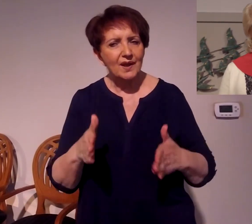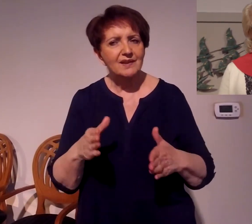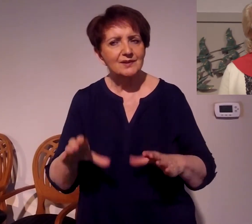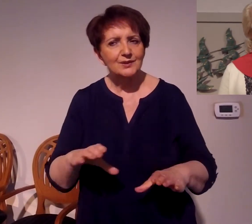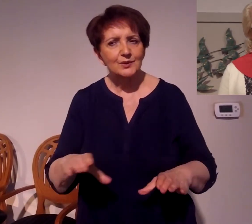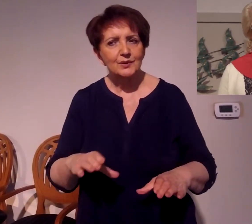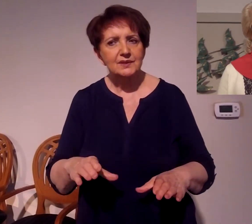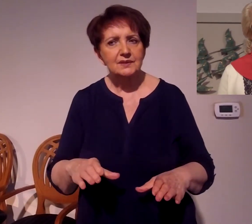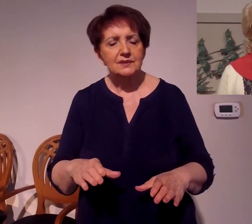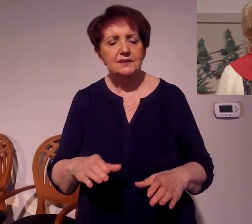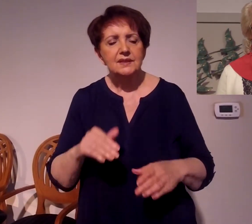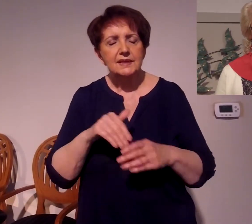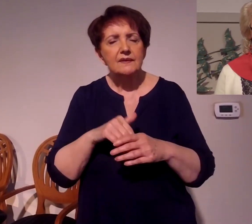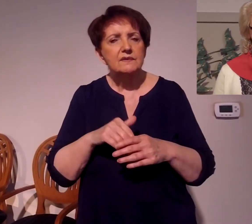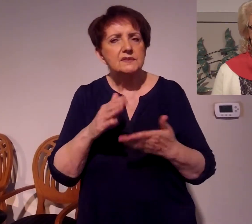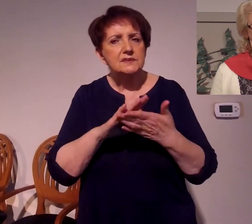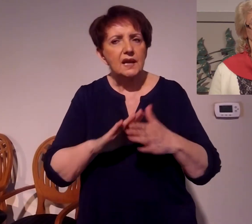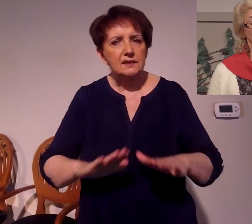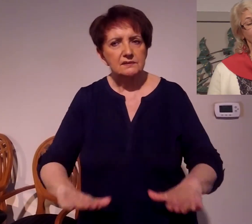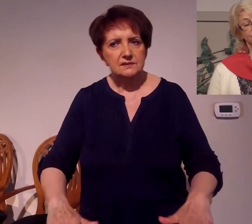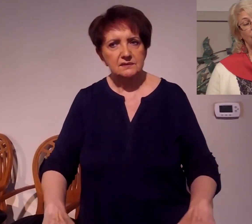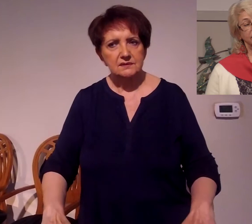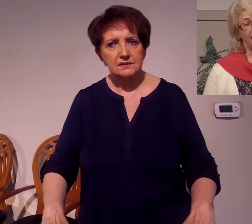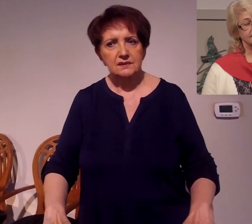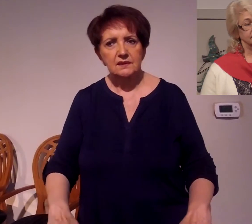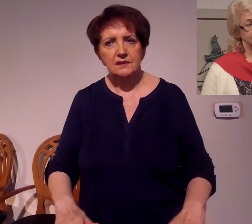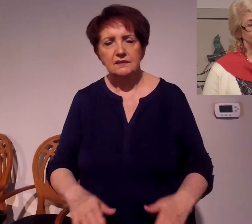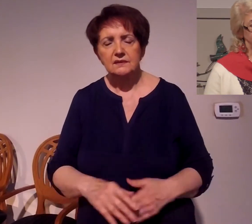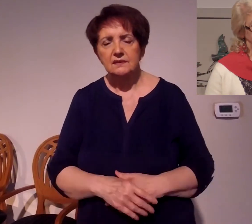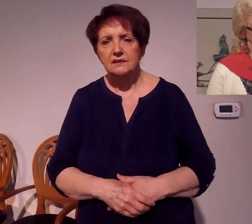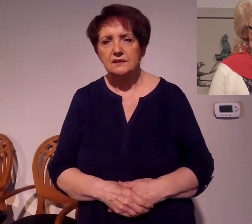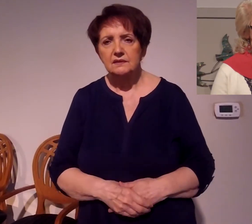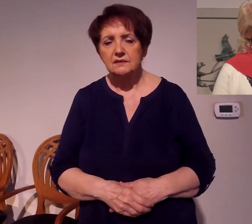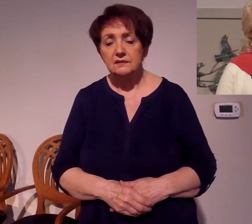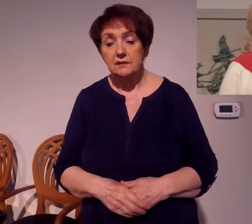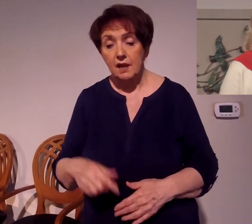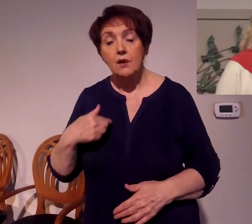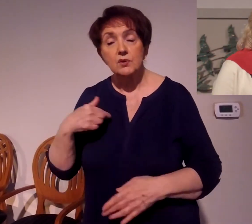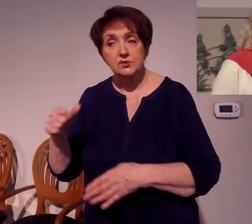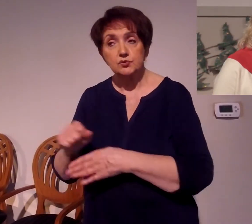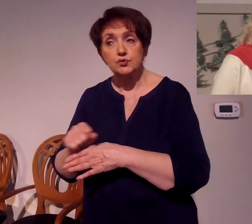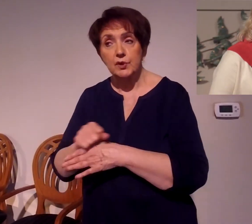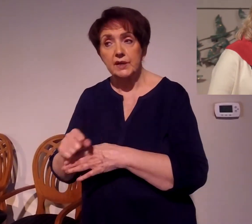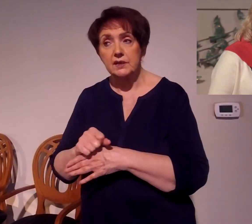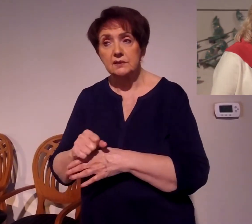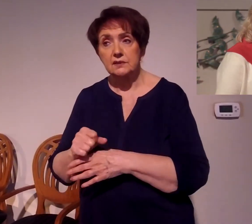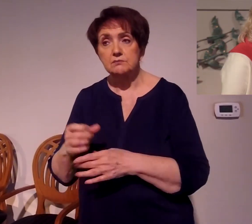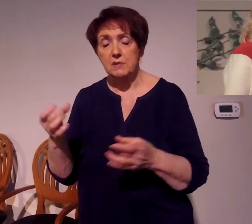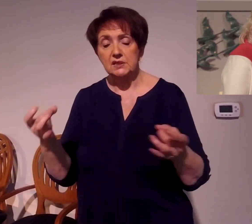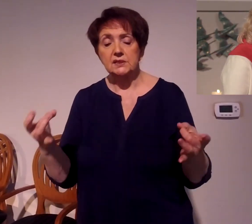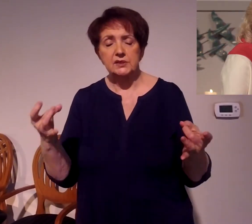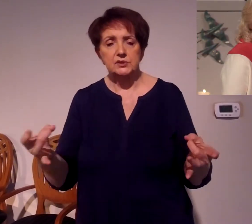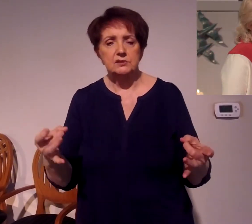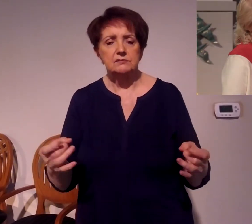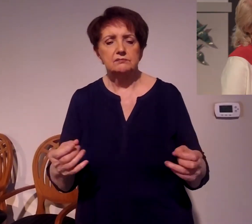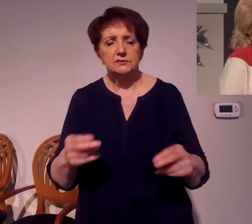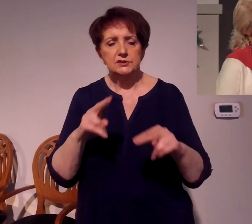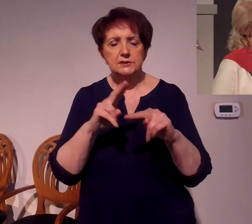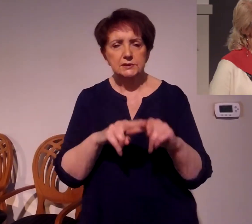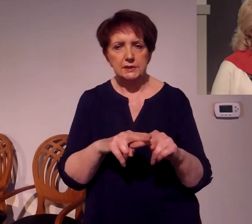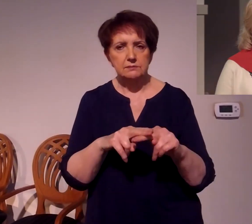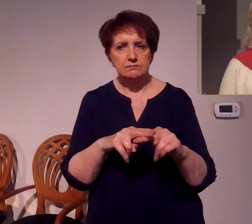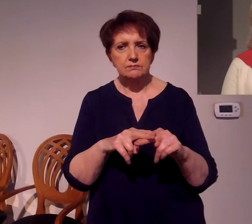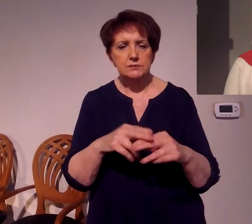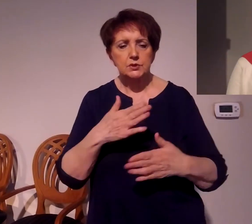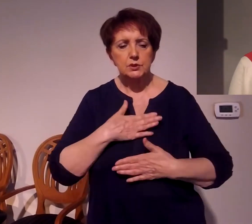in the silence. So I was very classically trained in meditation. I was trained to sit,